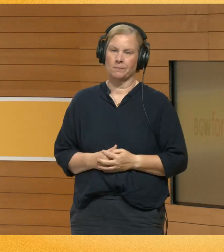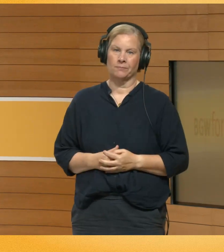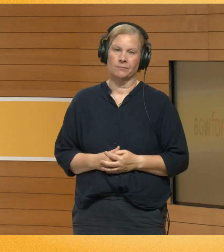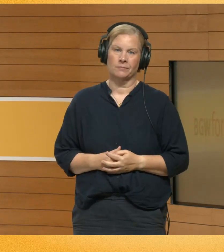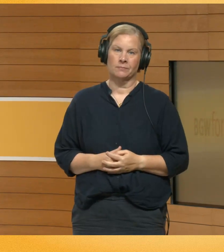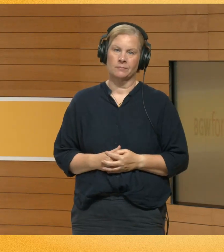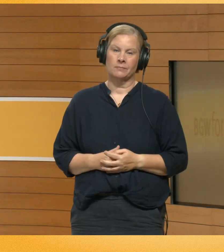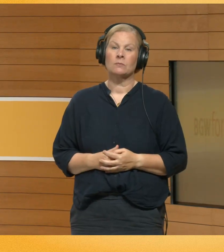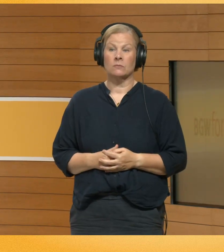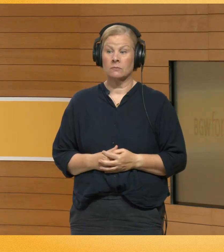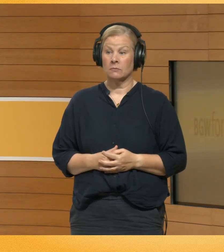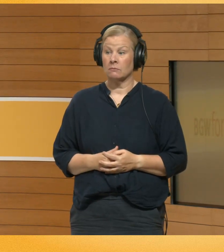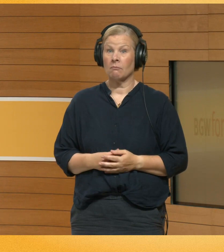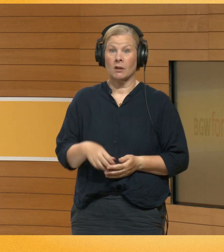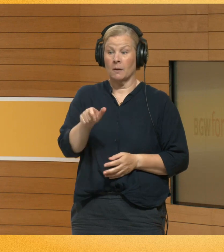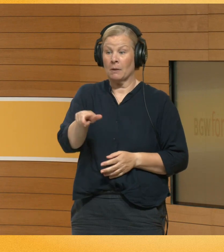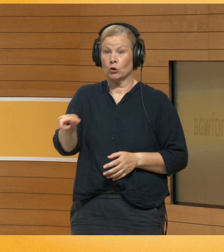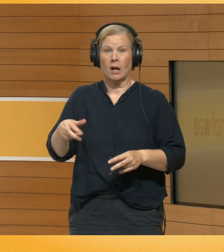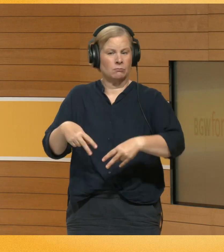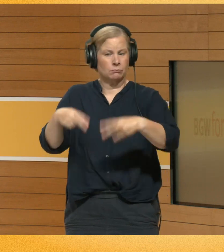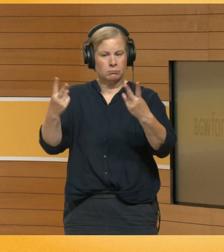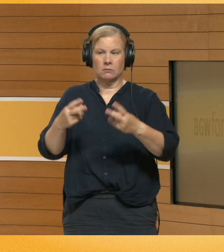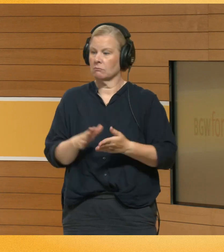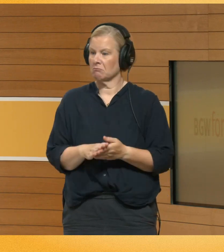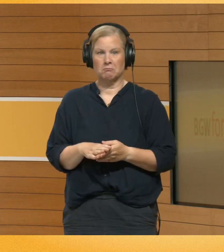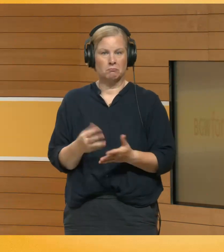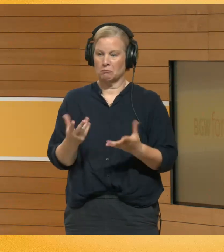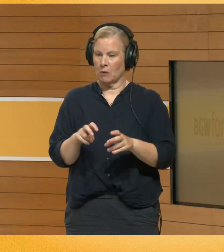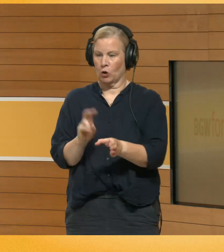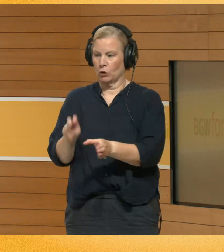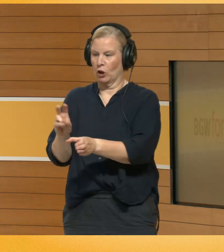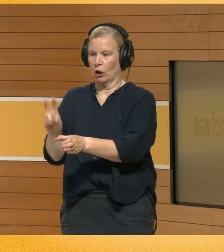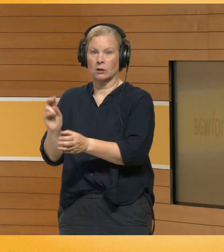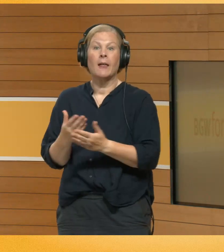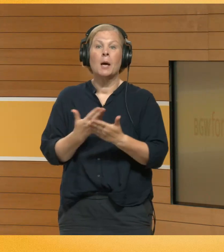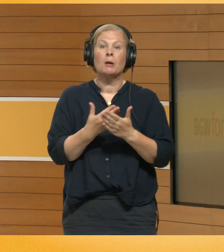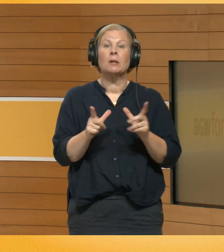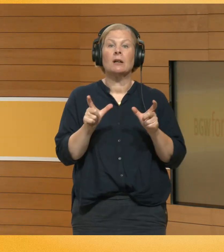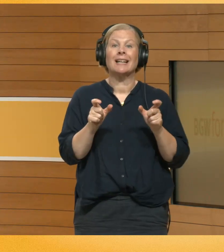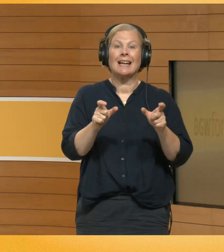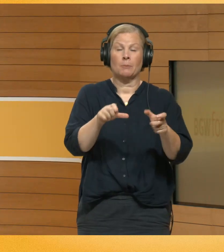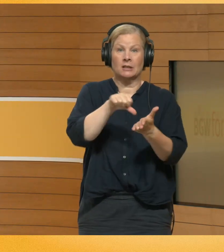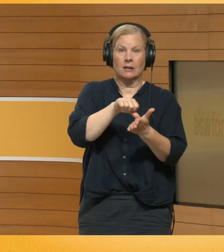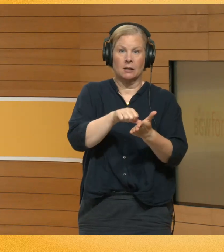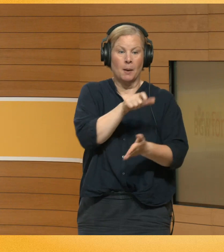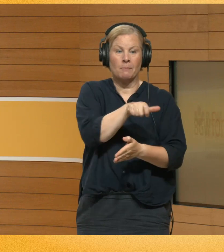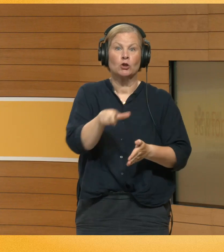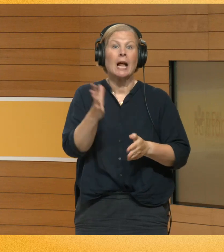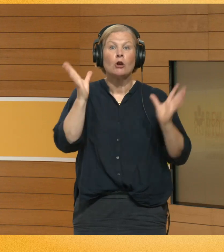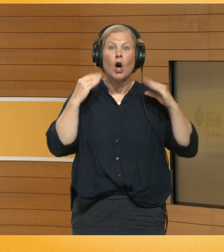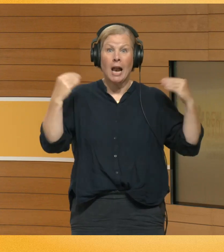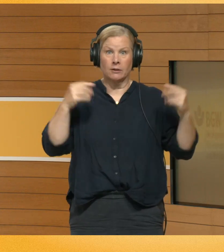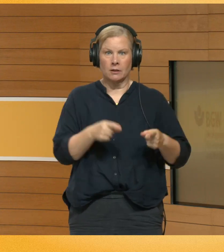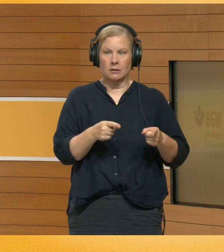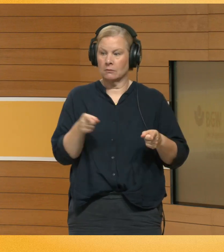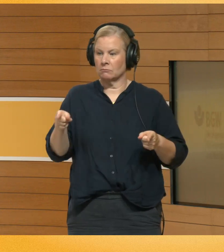the UK who would have professors from Holland. Some of these professors have left. So they've gone back to, I mean, when